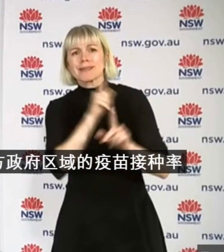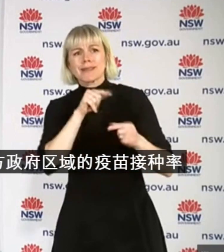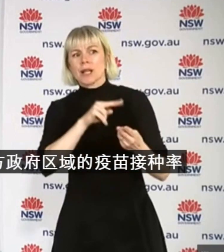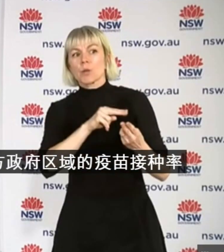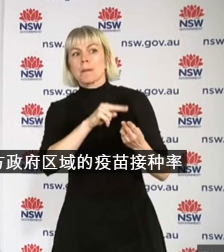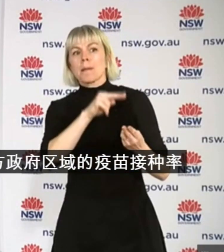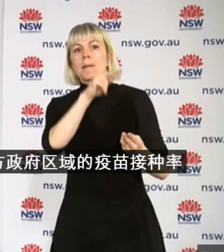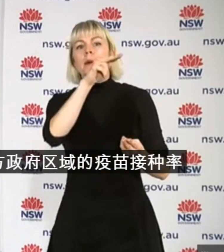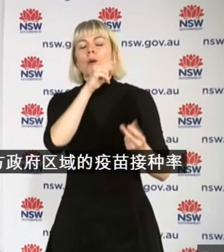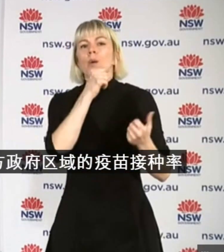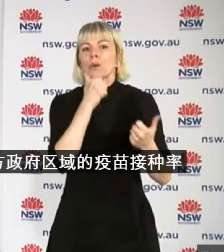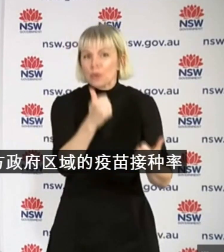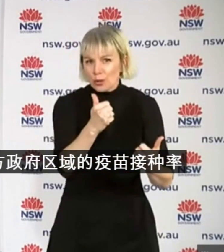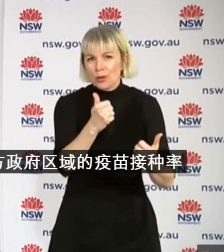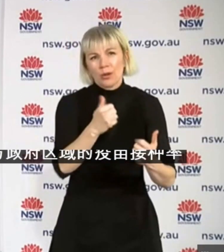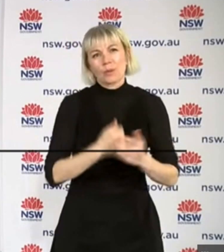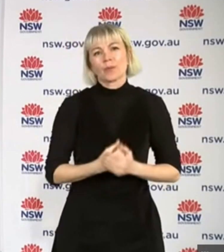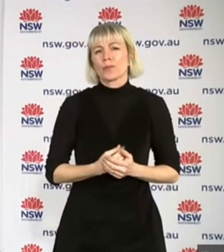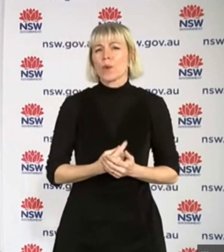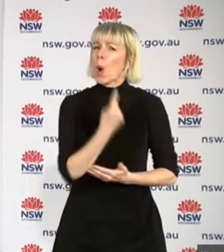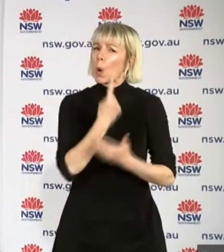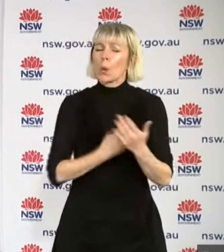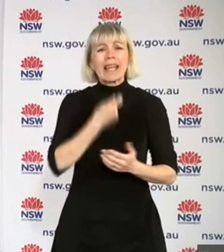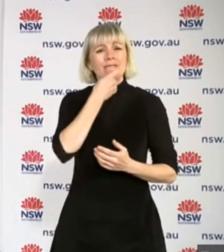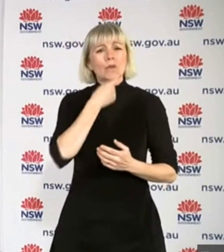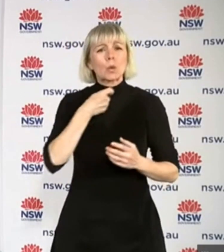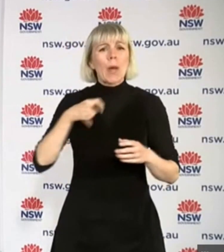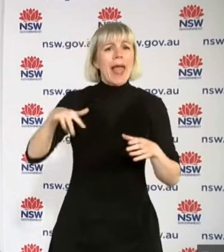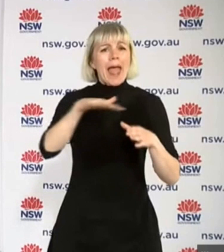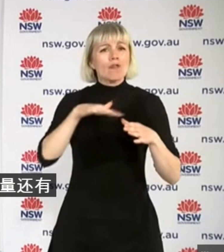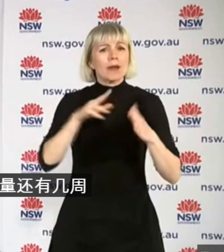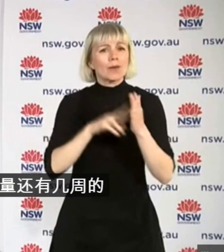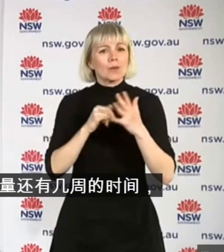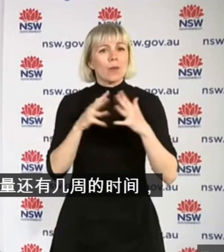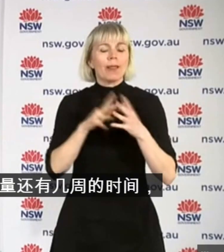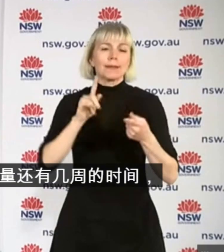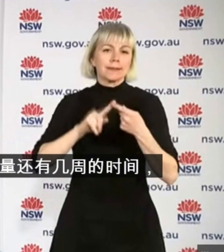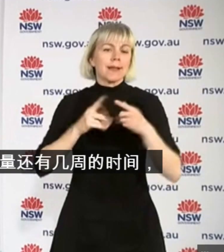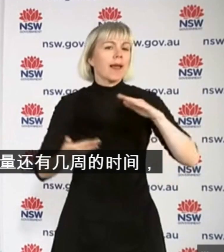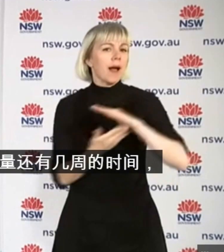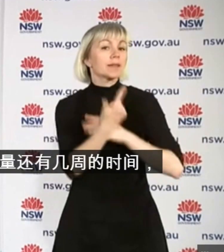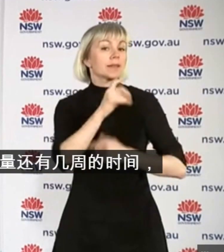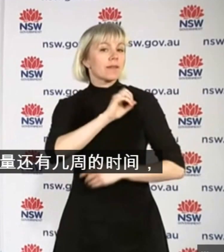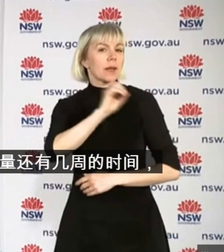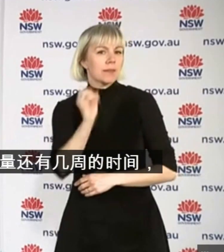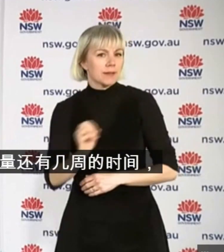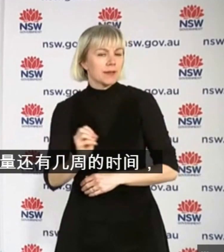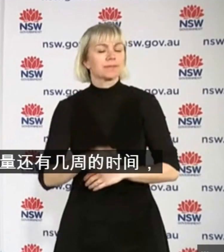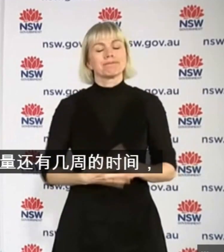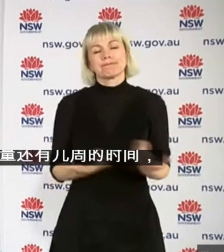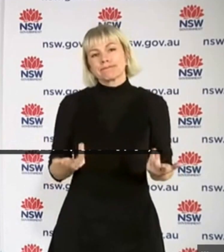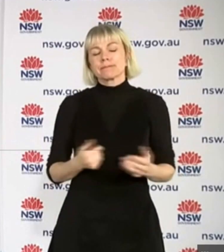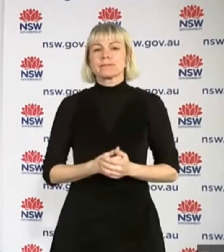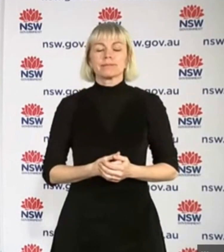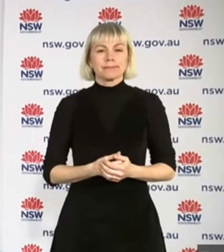than 70% first dose vaccination. So at this stage, and there's still a couple of weeks before we get to the 70% double dose. So we have